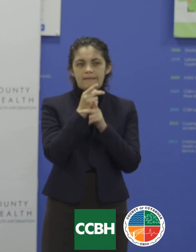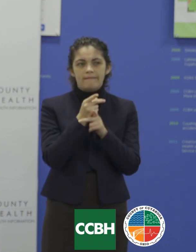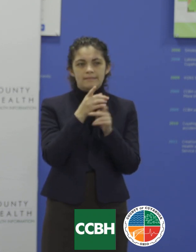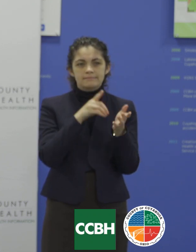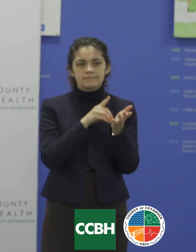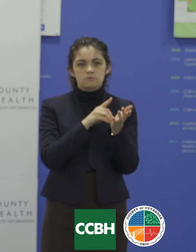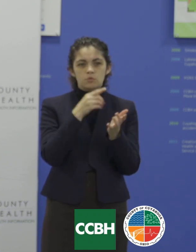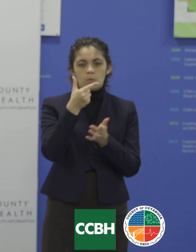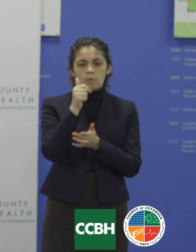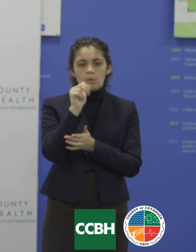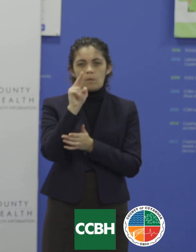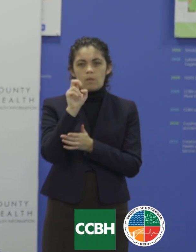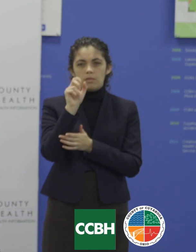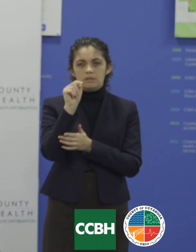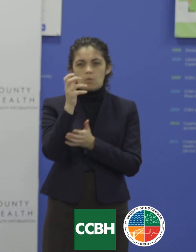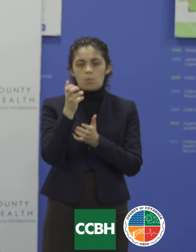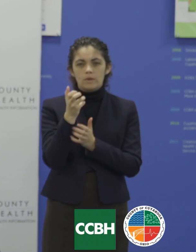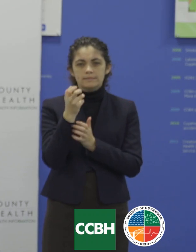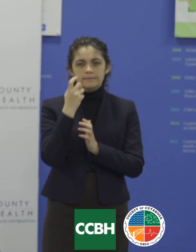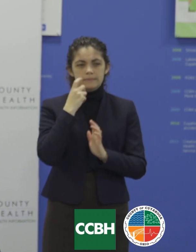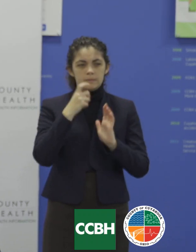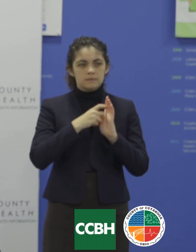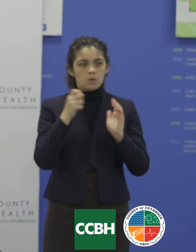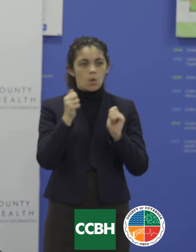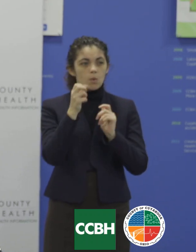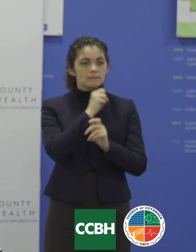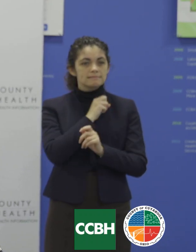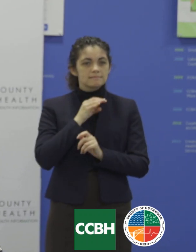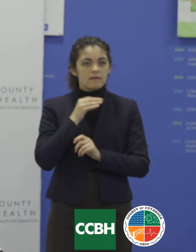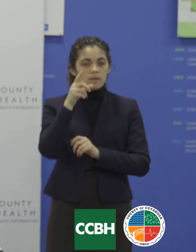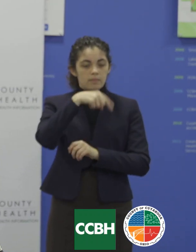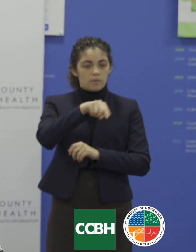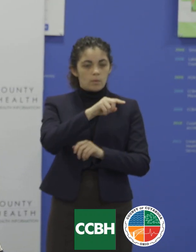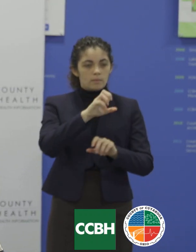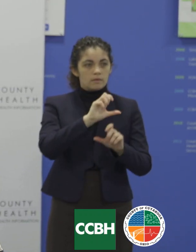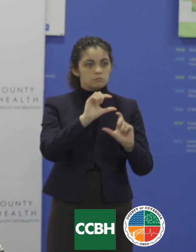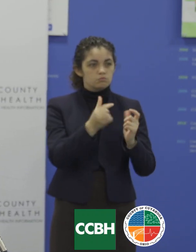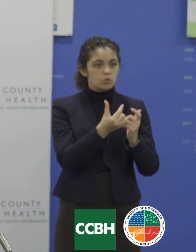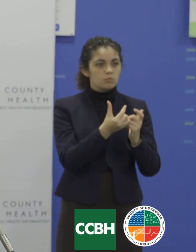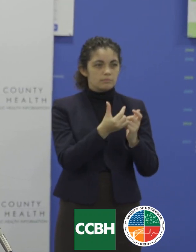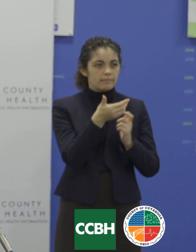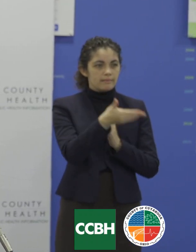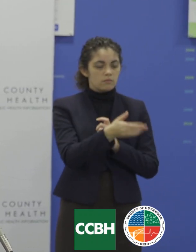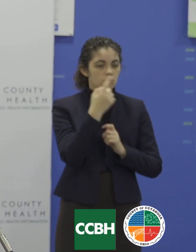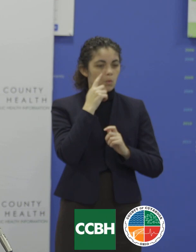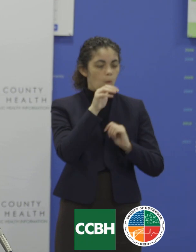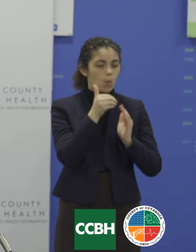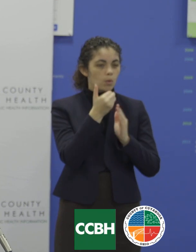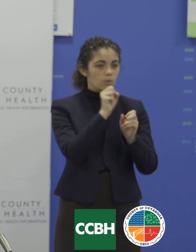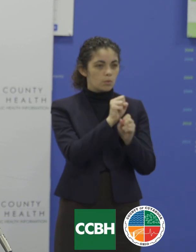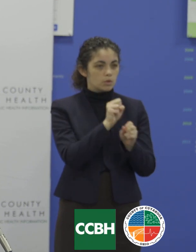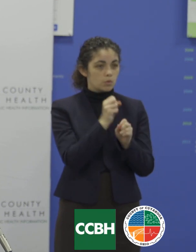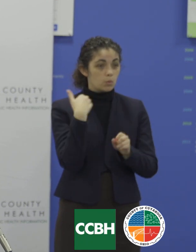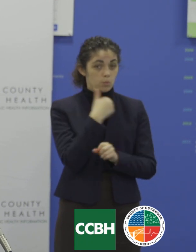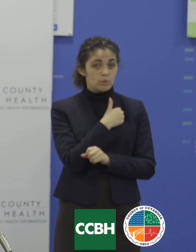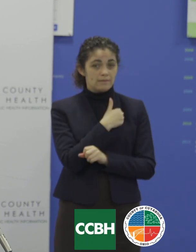Dr. Gullett and I want to recognize the staff and administration at Manor Care for all of their work. We've